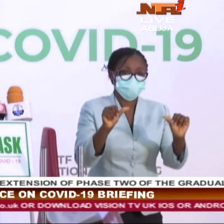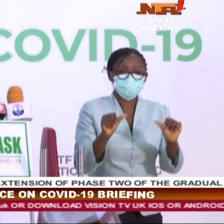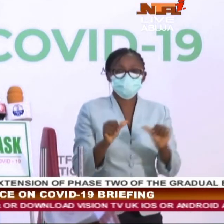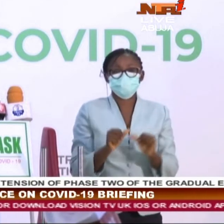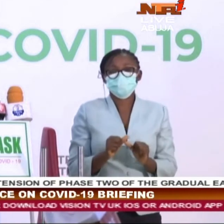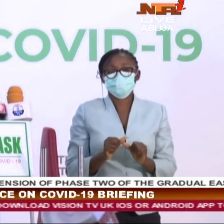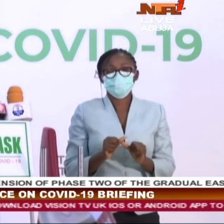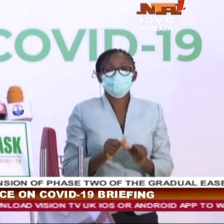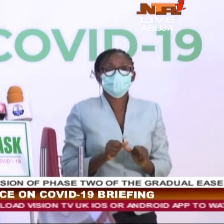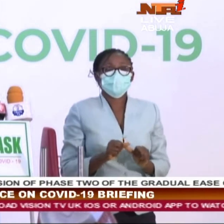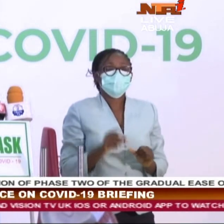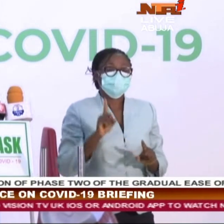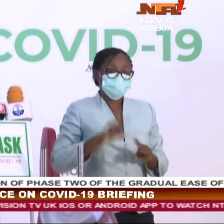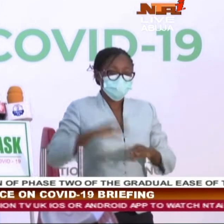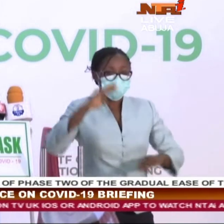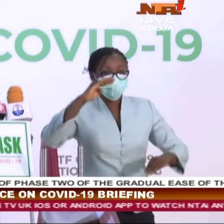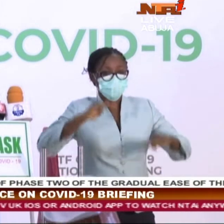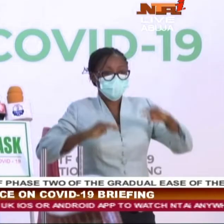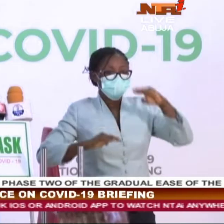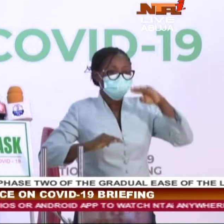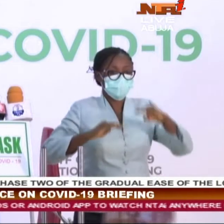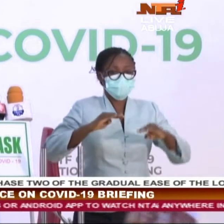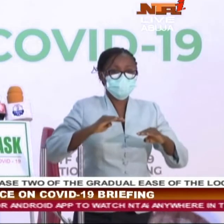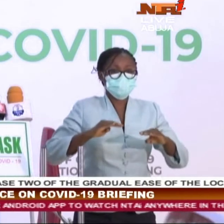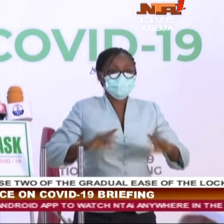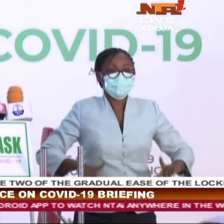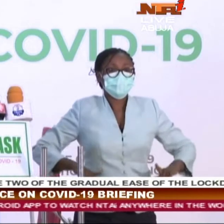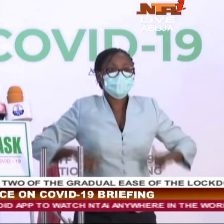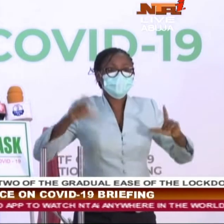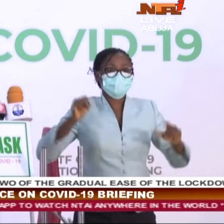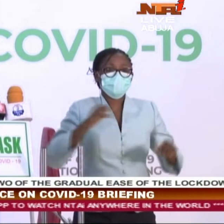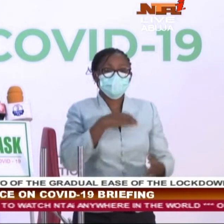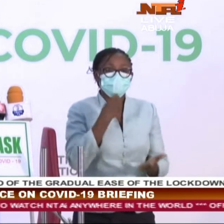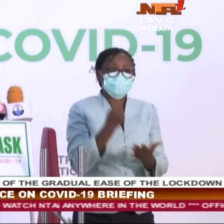be in an attempt to balance lives and livelihood.